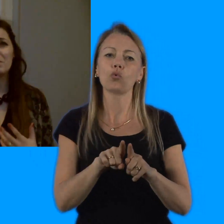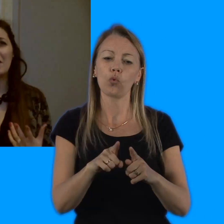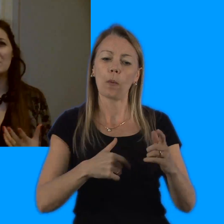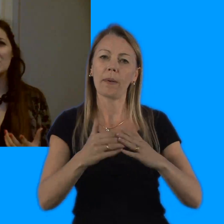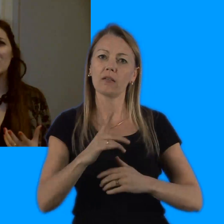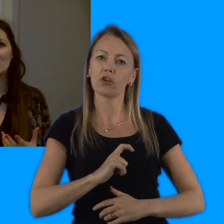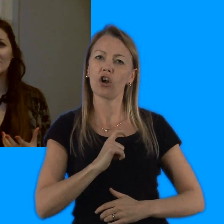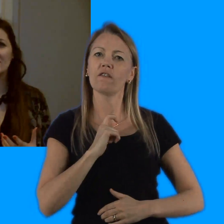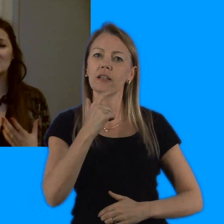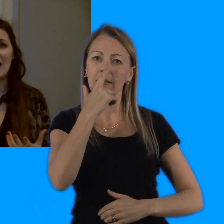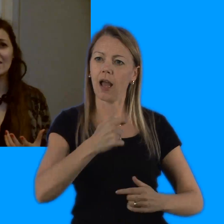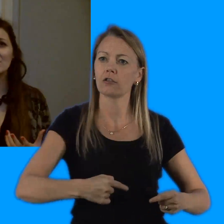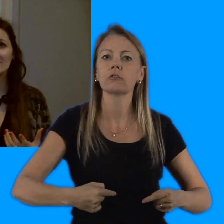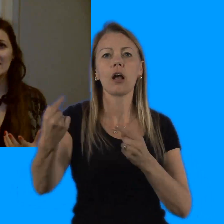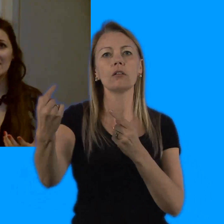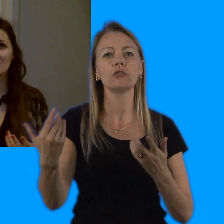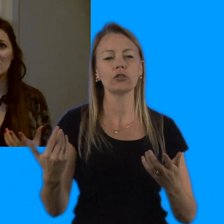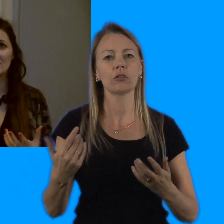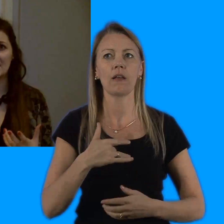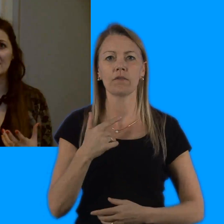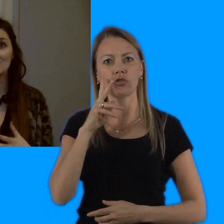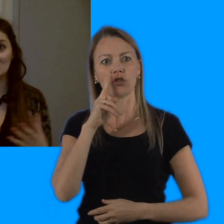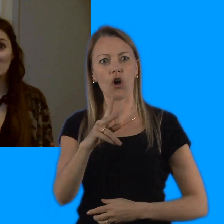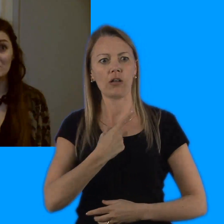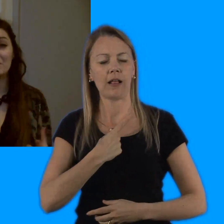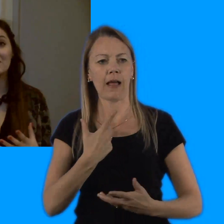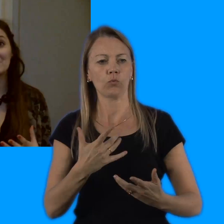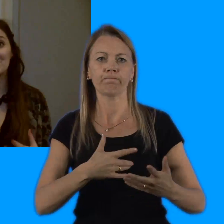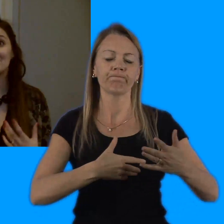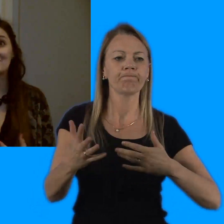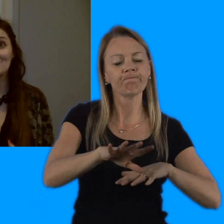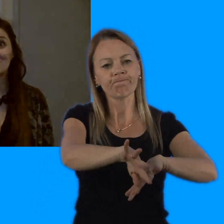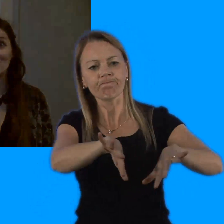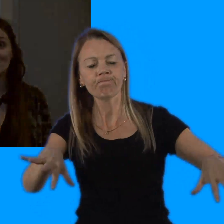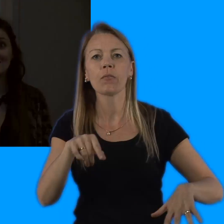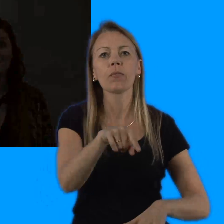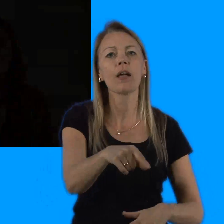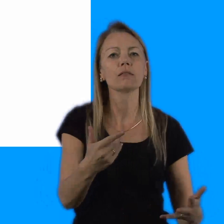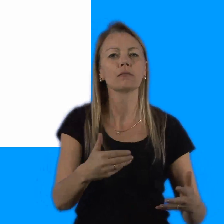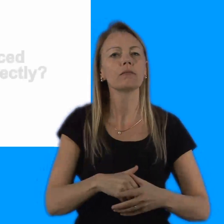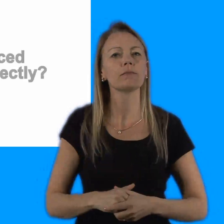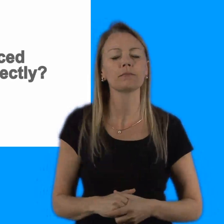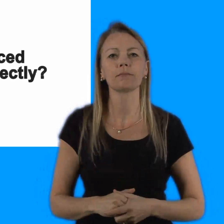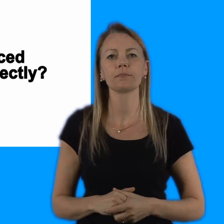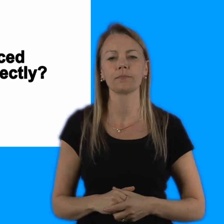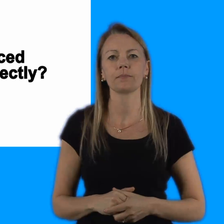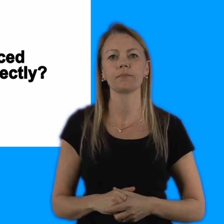helping to build people's confidence to challenge sectarianism when they see it. So doing work with people in communities to build their confidence.